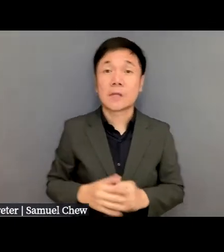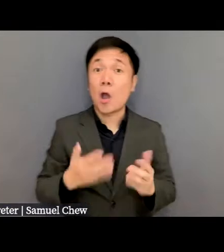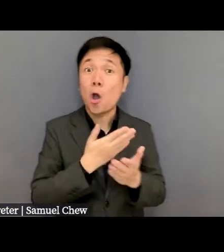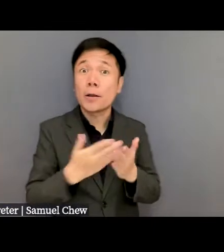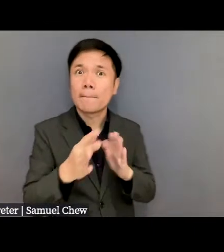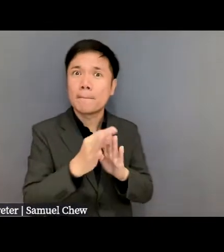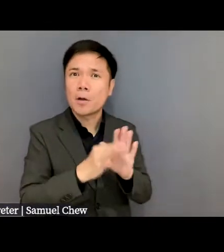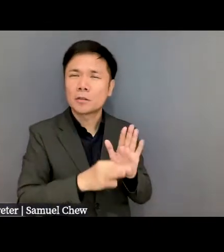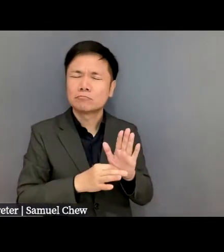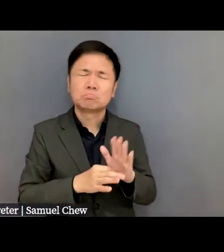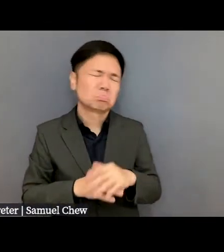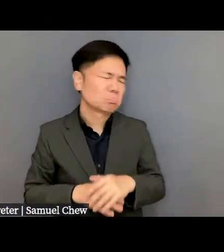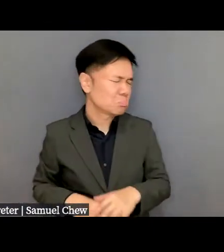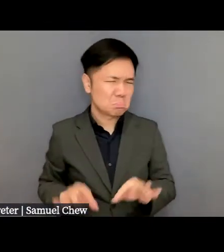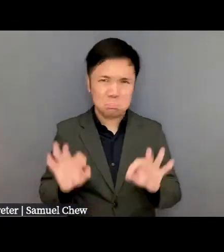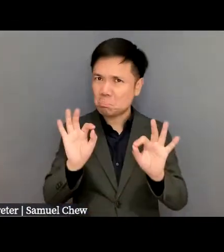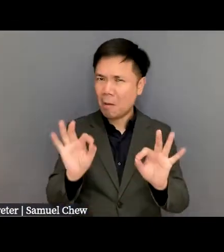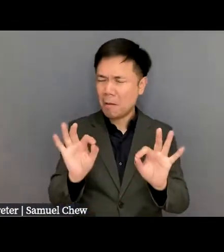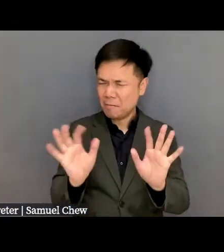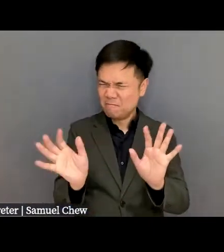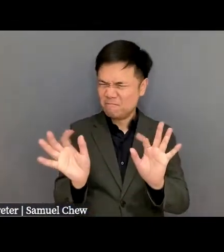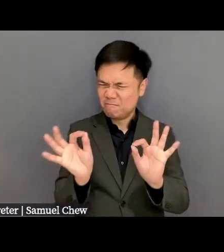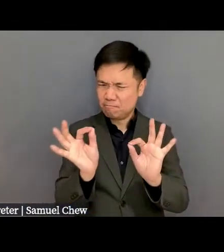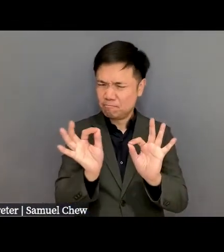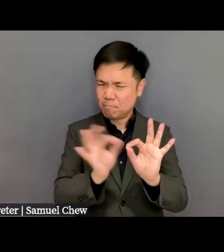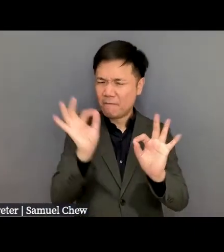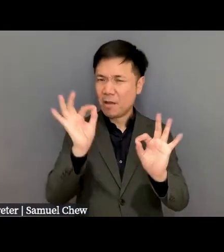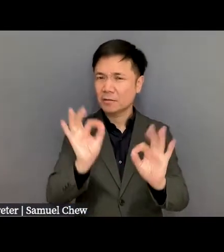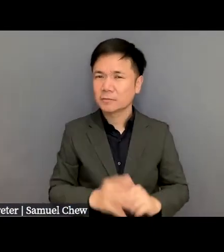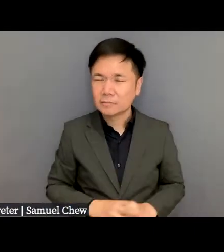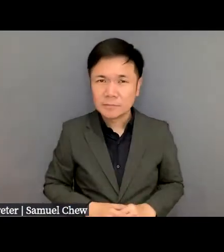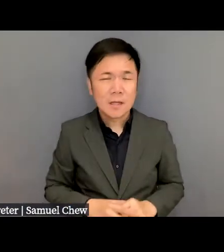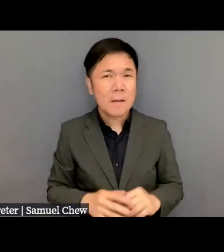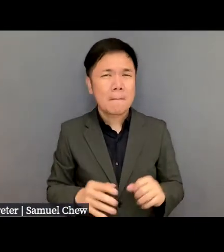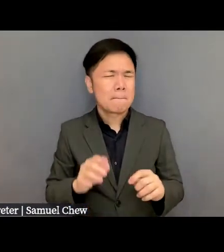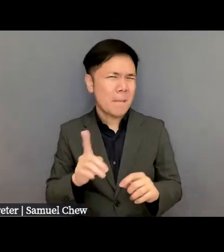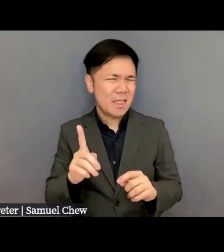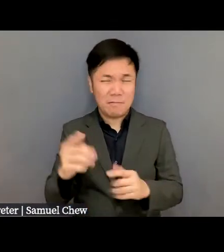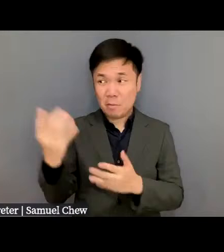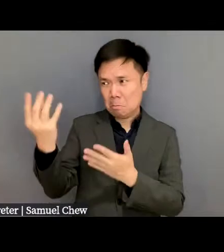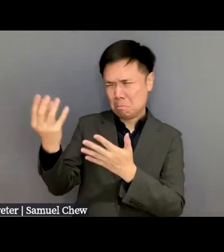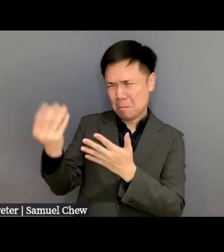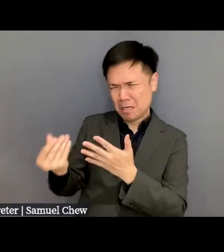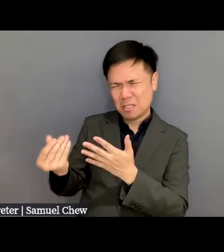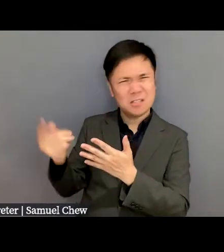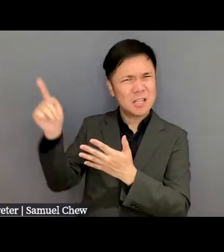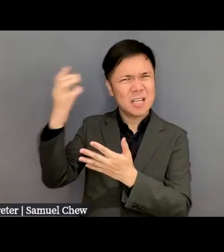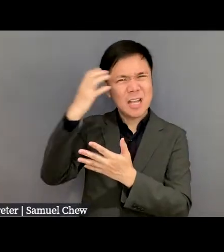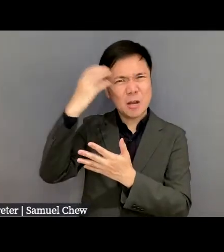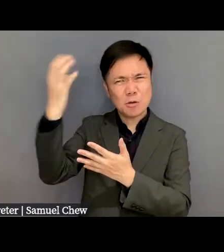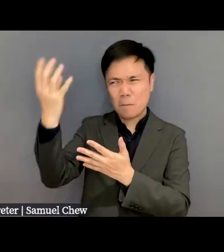put in place, but if the national budget does not reflect